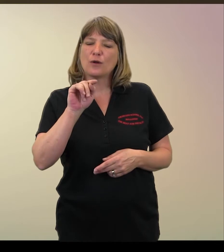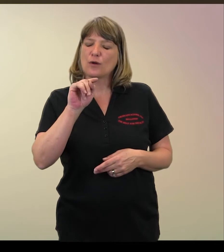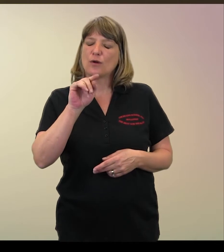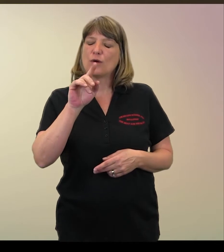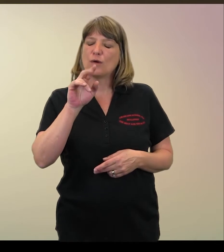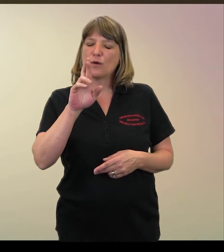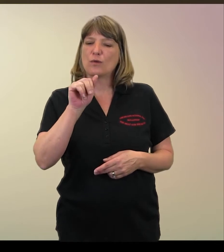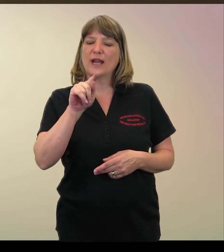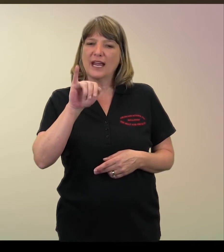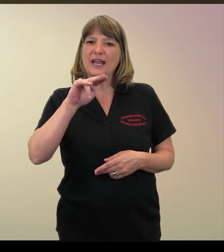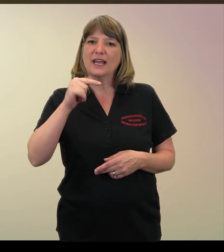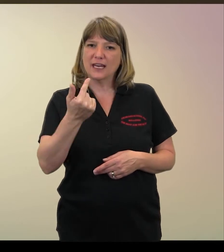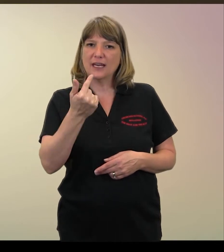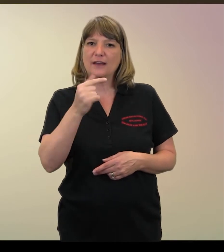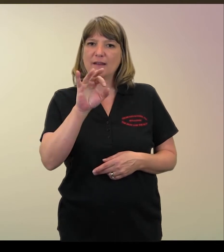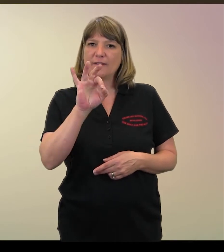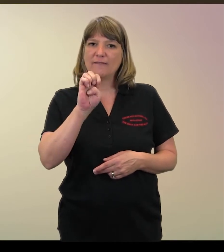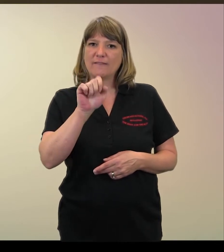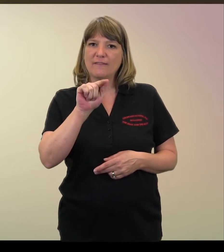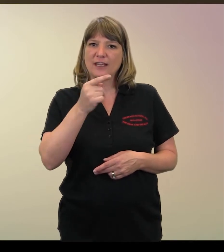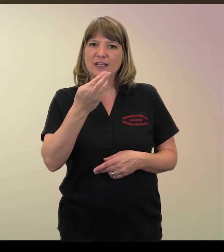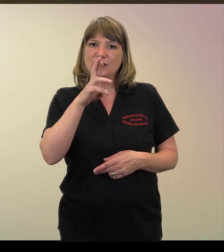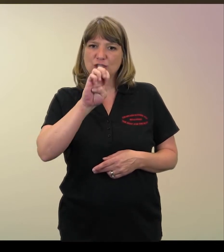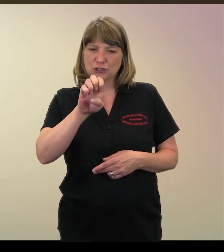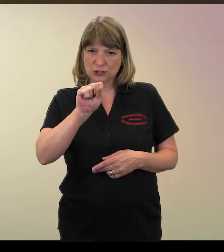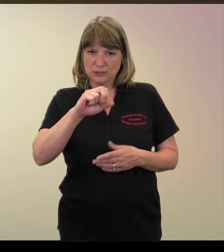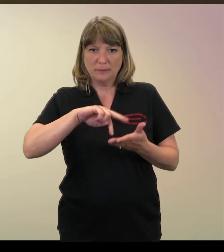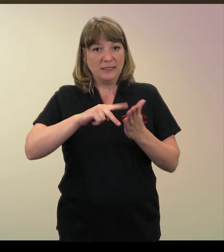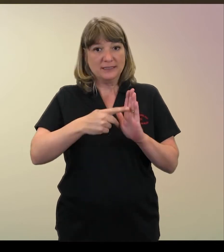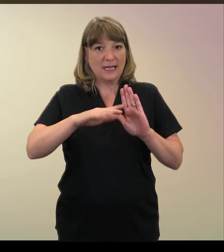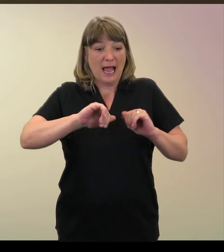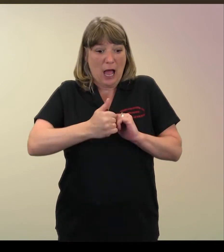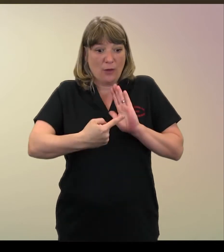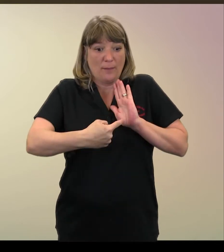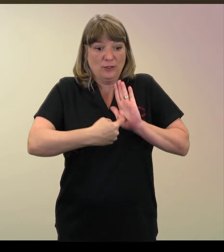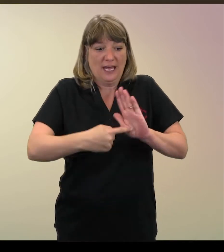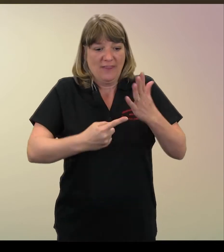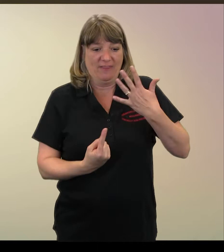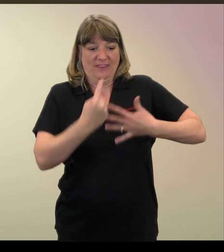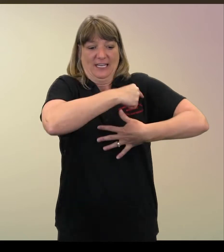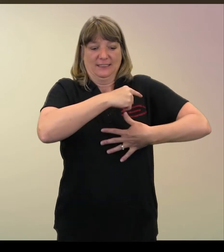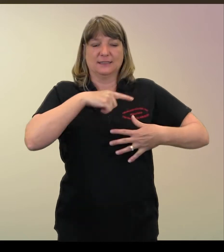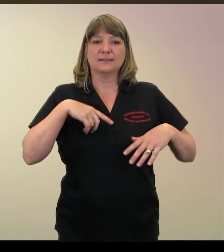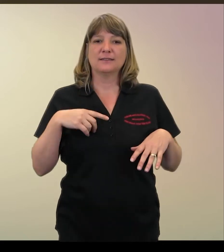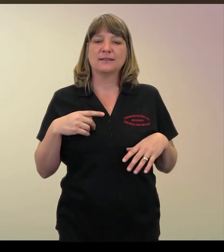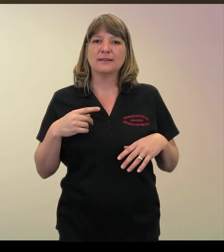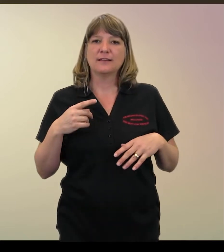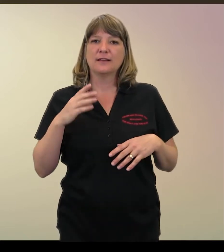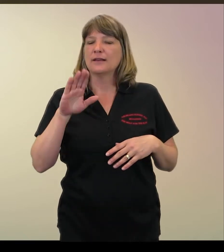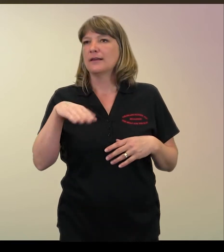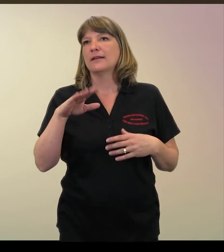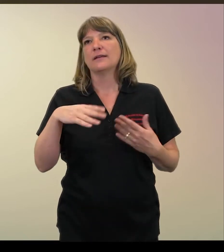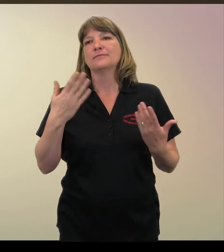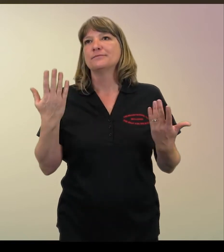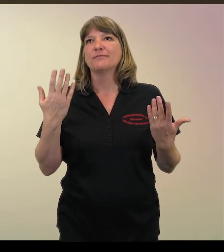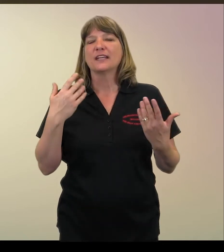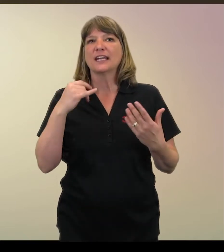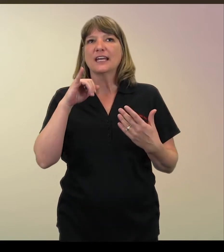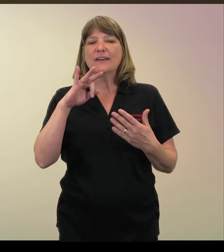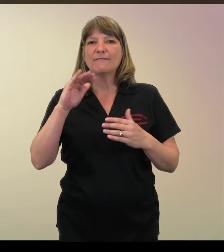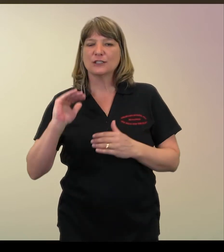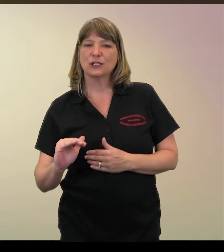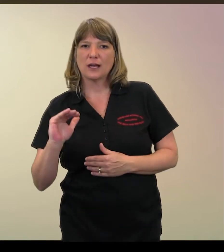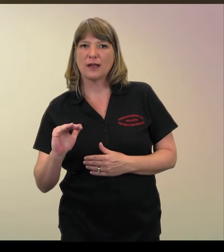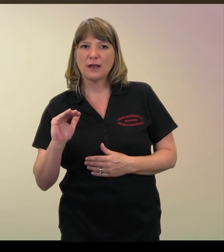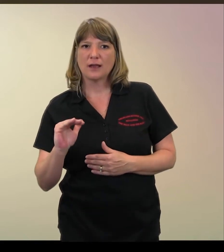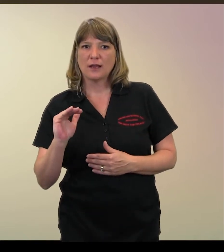features, so features that impact how those symptoms present. An example of that would be how